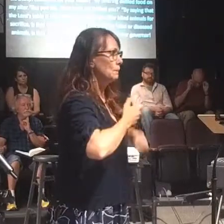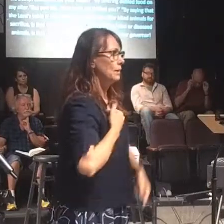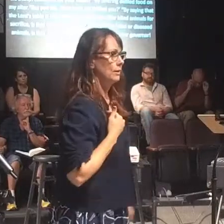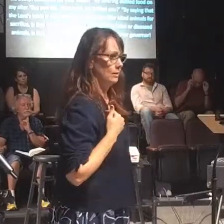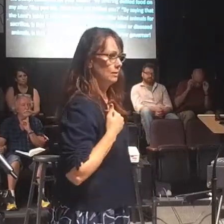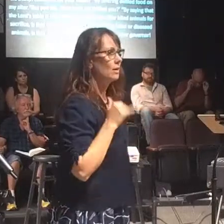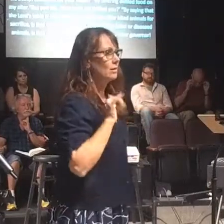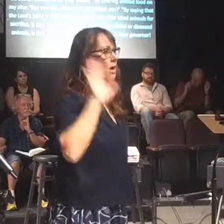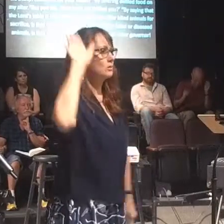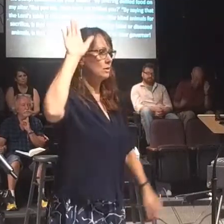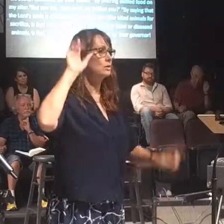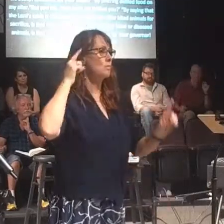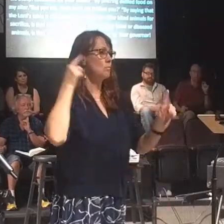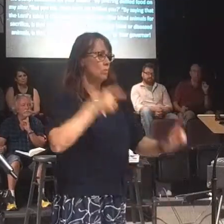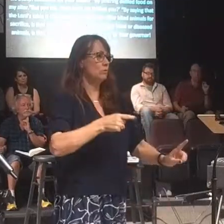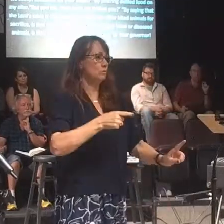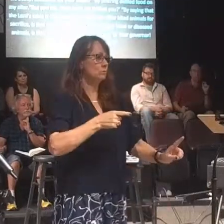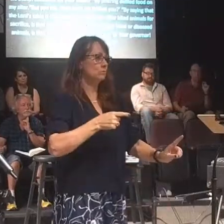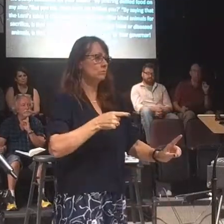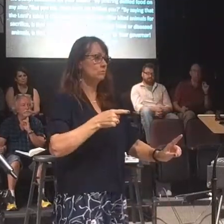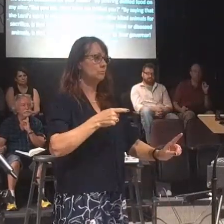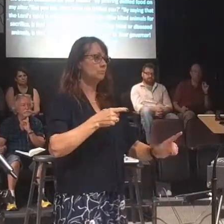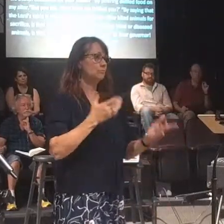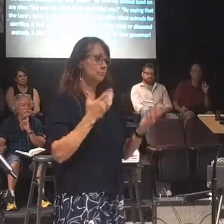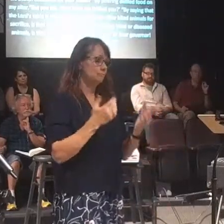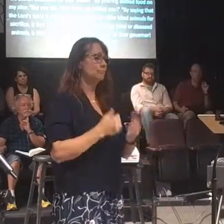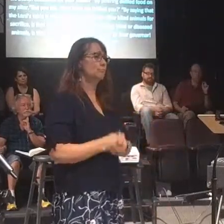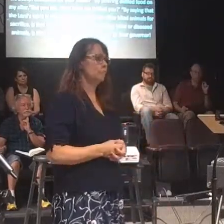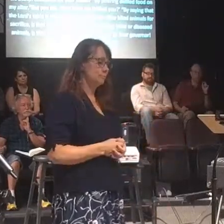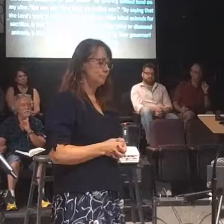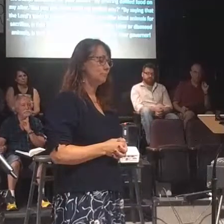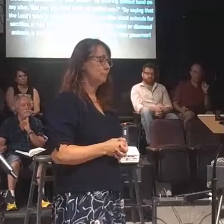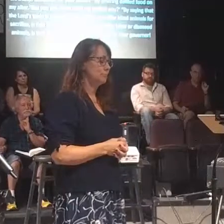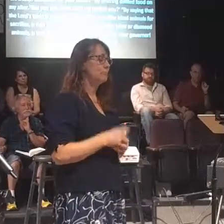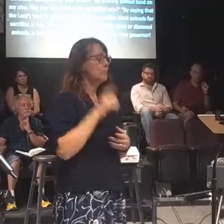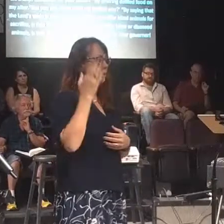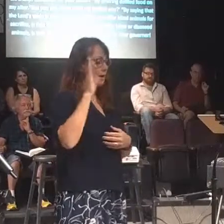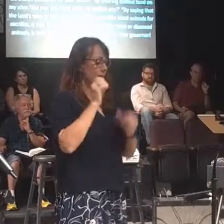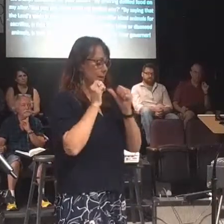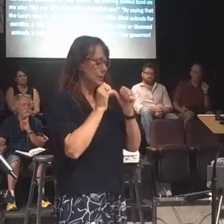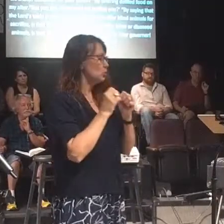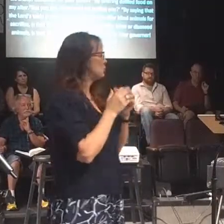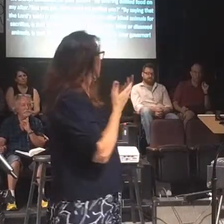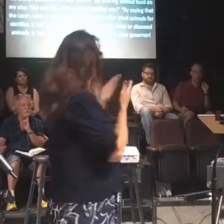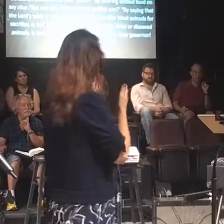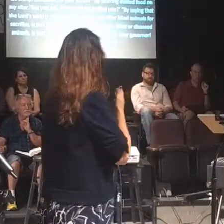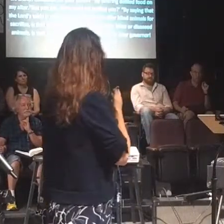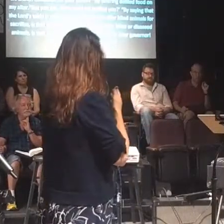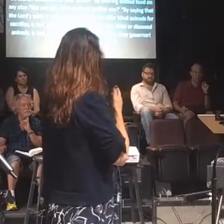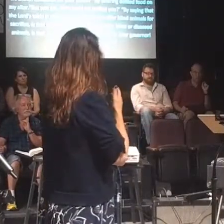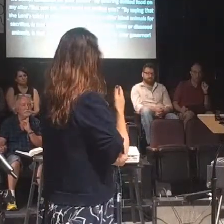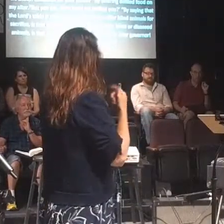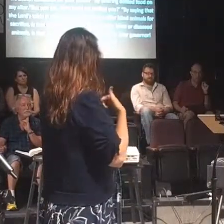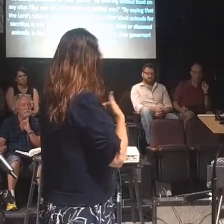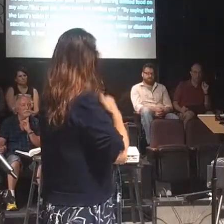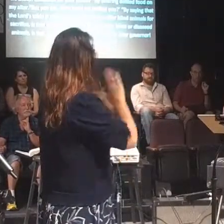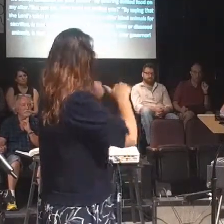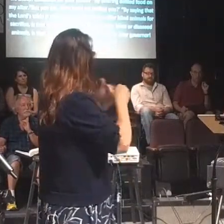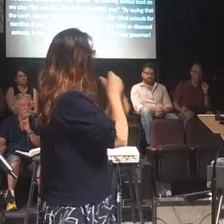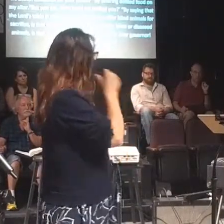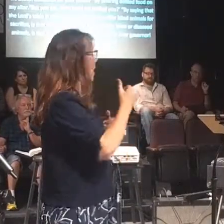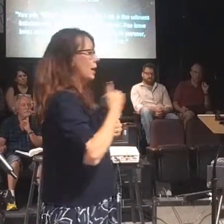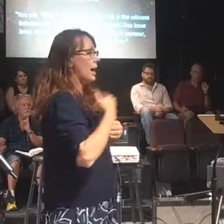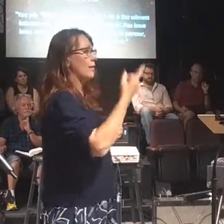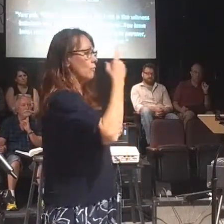he's saying. Right? So then he continues. He says, do we not all have one father? Did